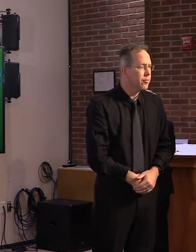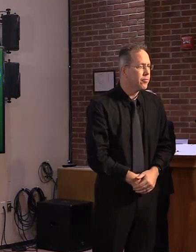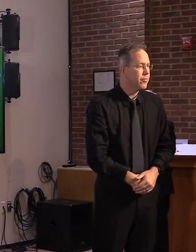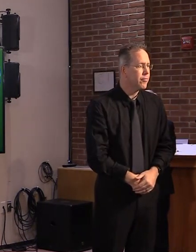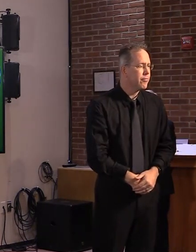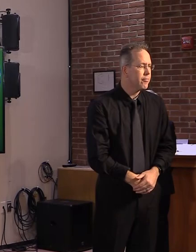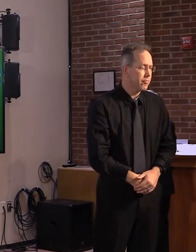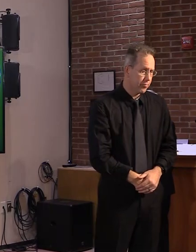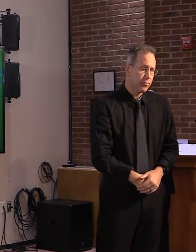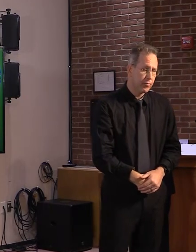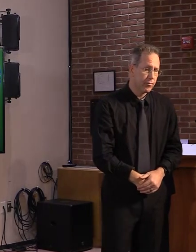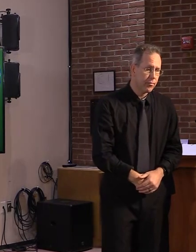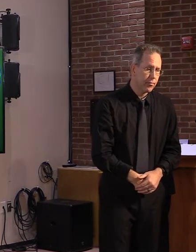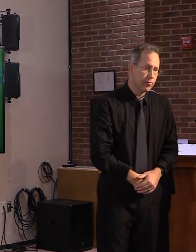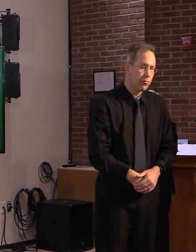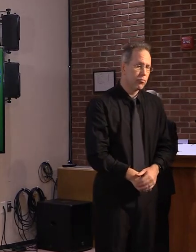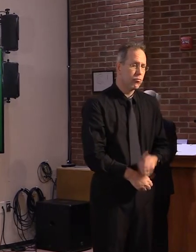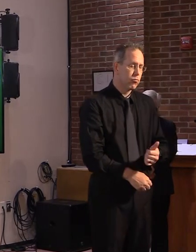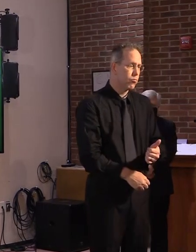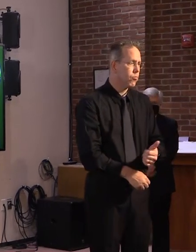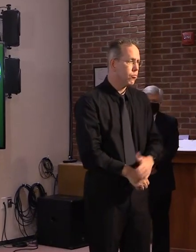Okay, thank you very much.